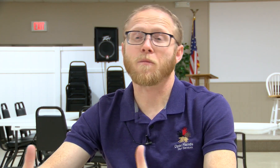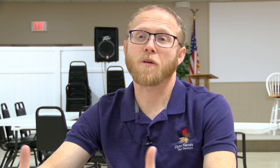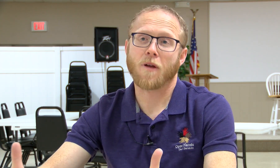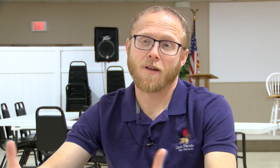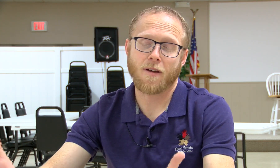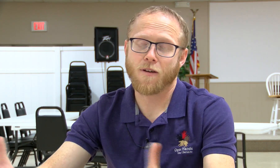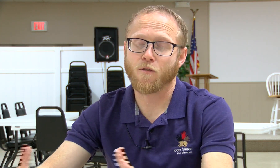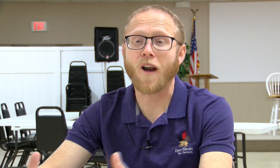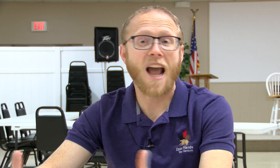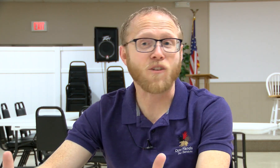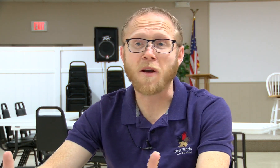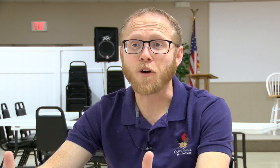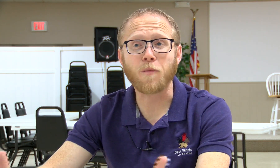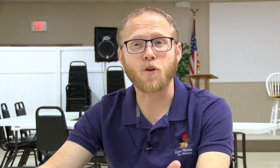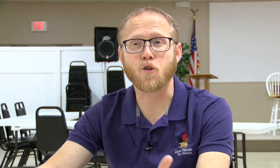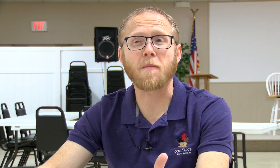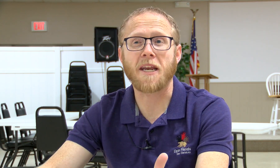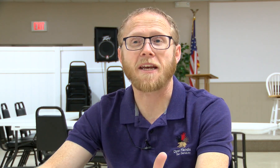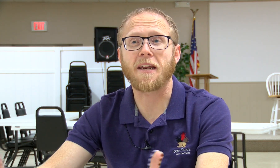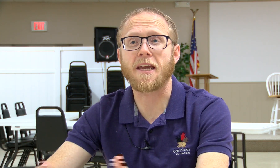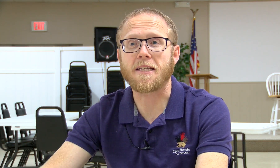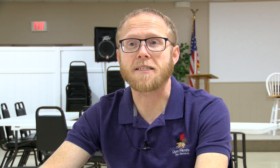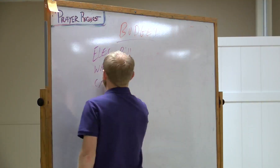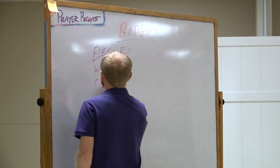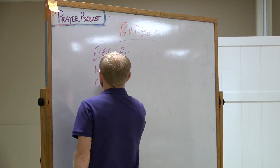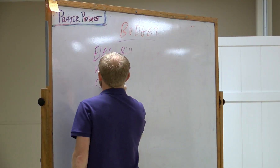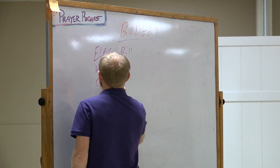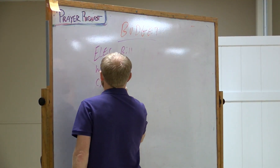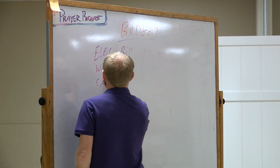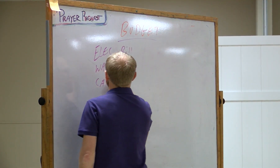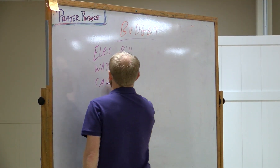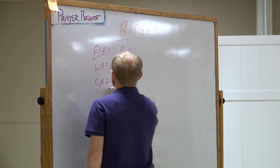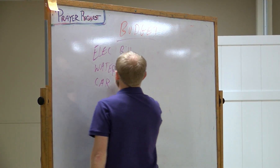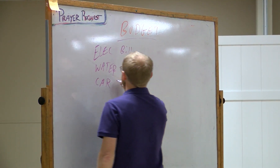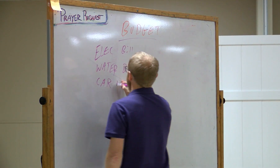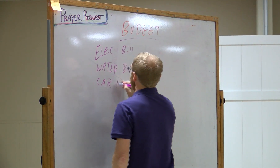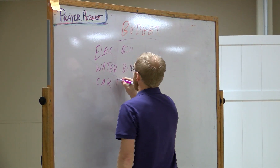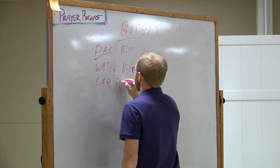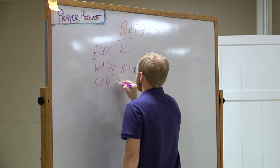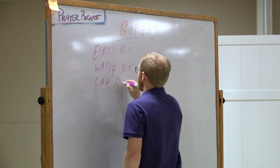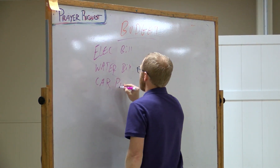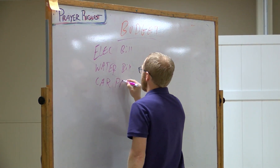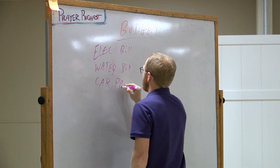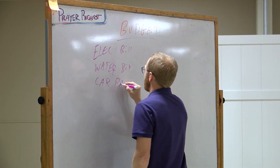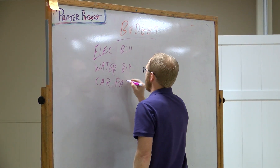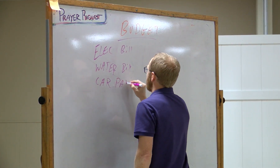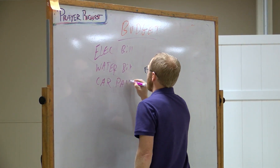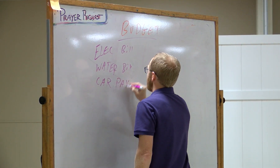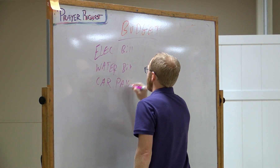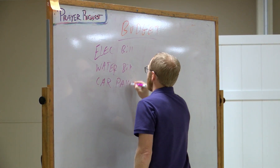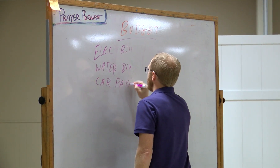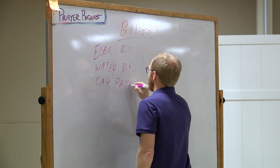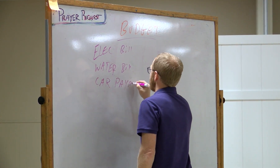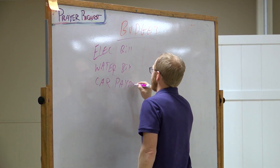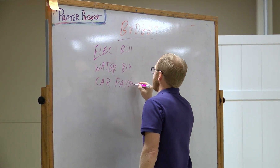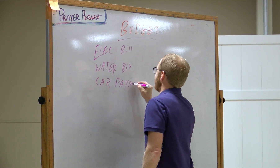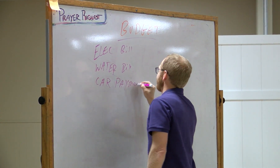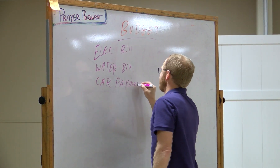for lack of a better term, they're discriminated against. So open hands host life skills training classes to help fill in the gaps.